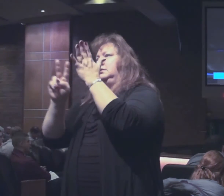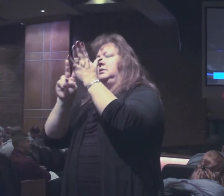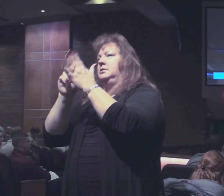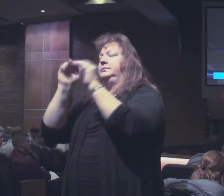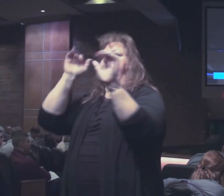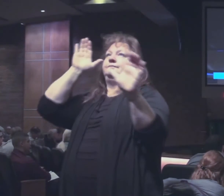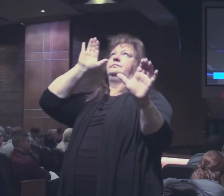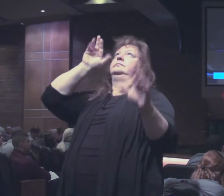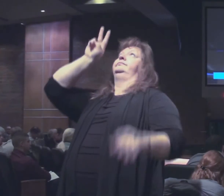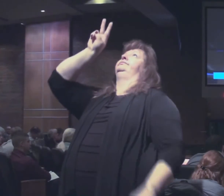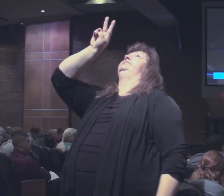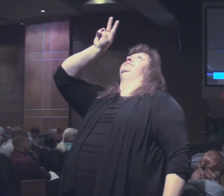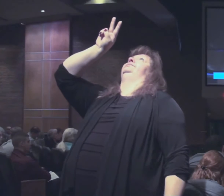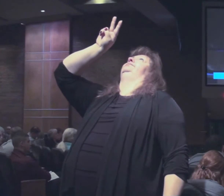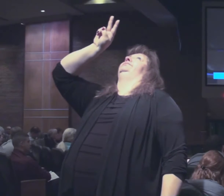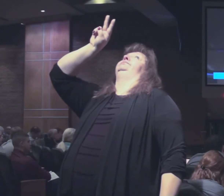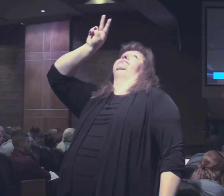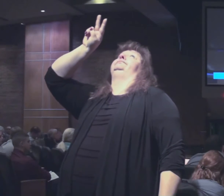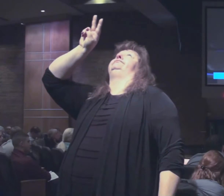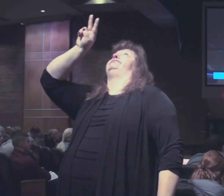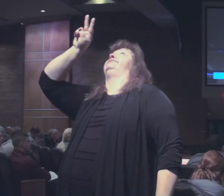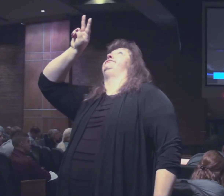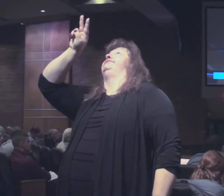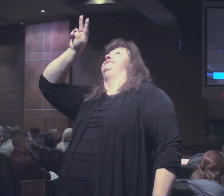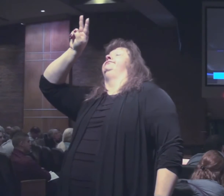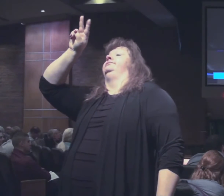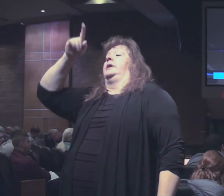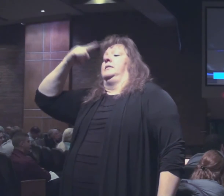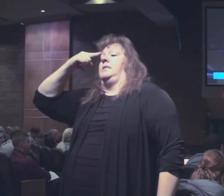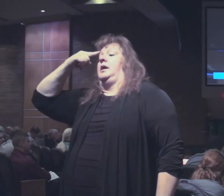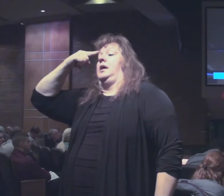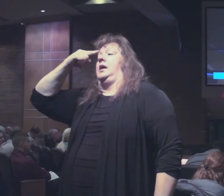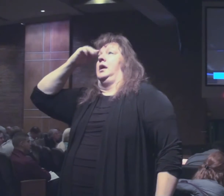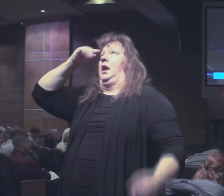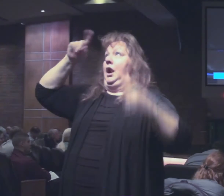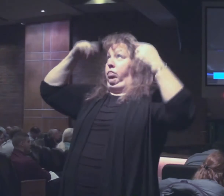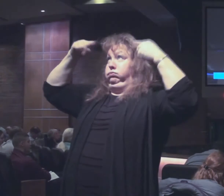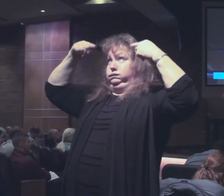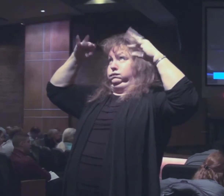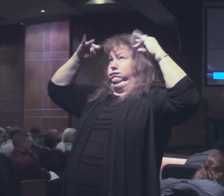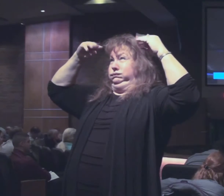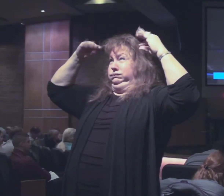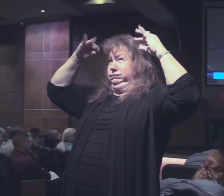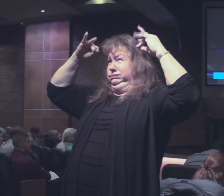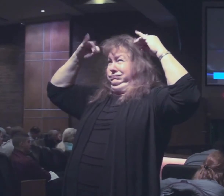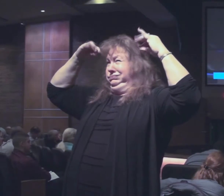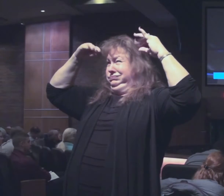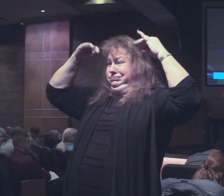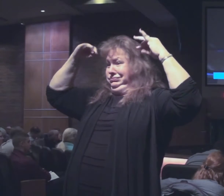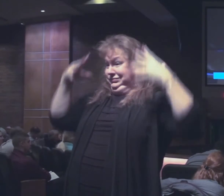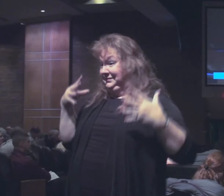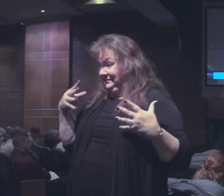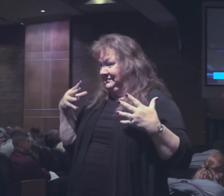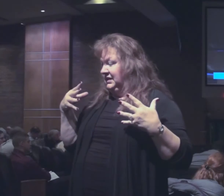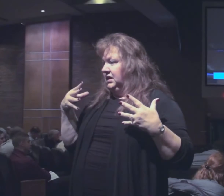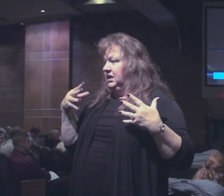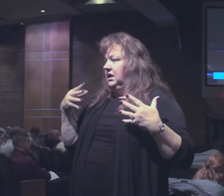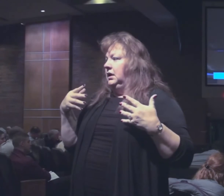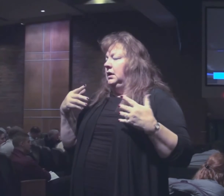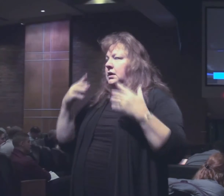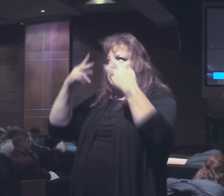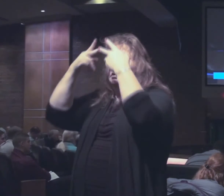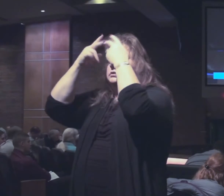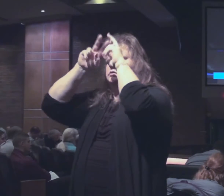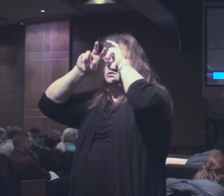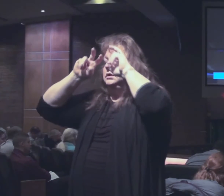in bed we're staring at the dark ceiling, and our minds are going 100 miles an hour. And we're trying to